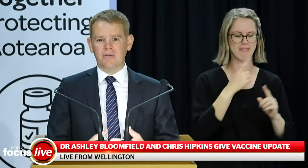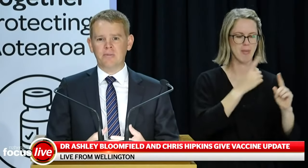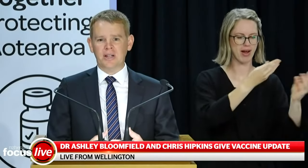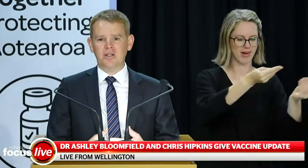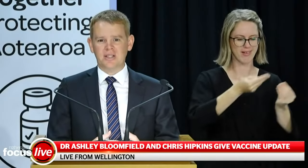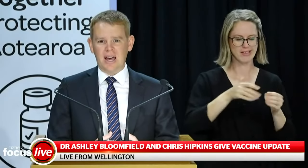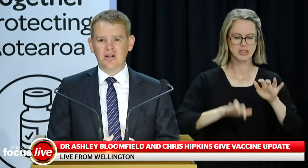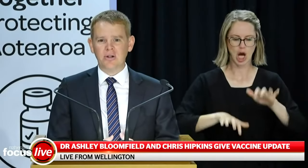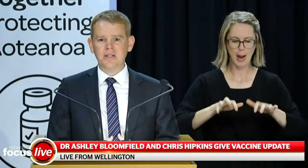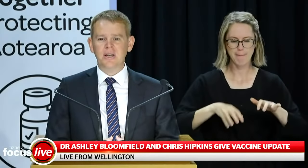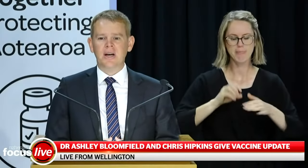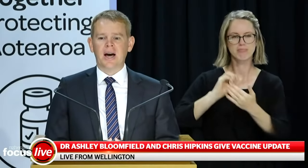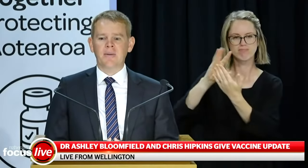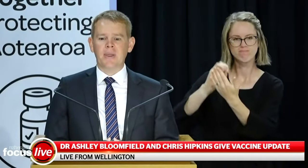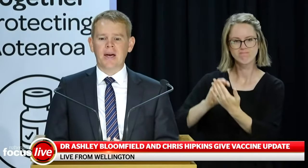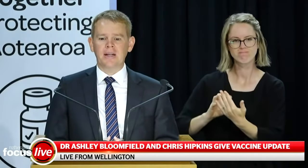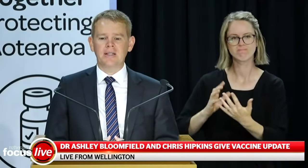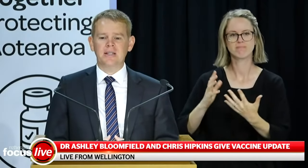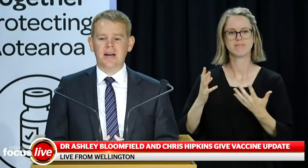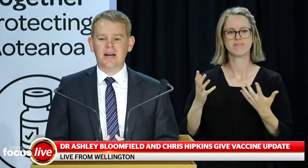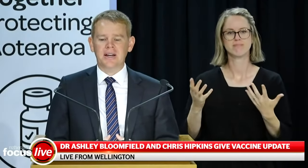that information is accurate.